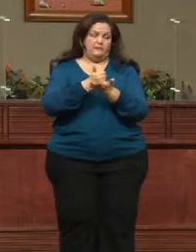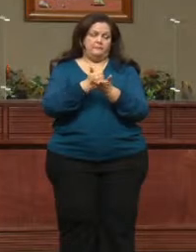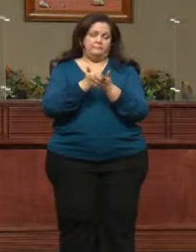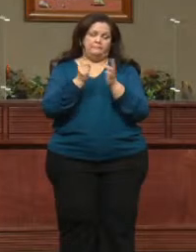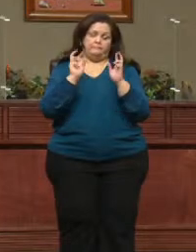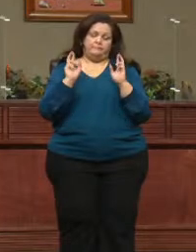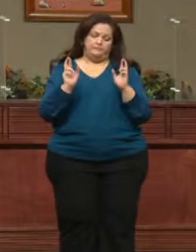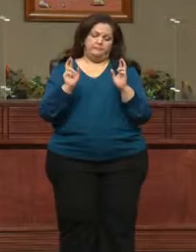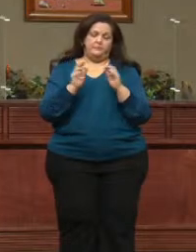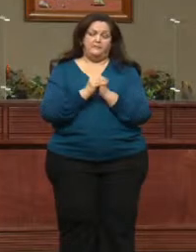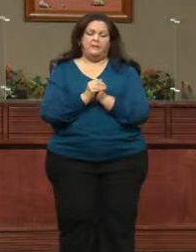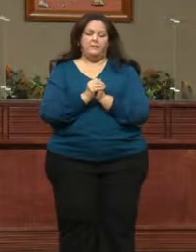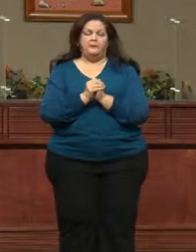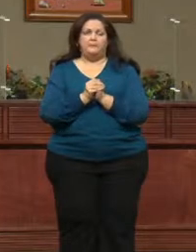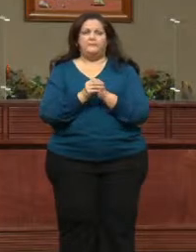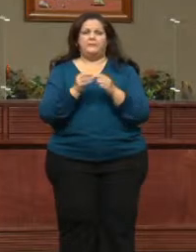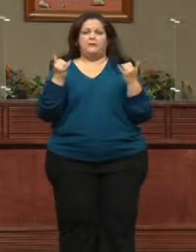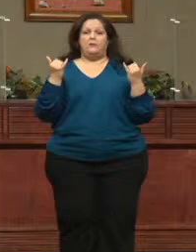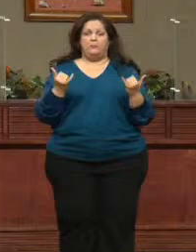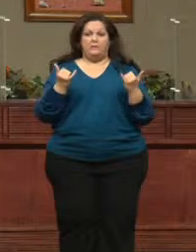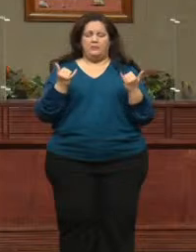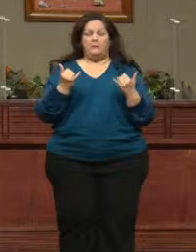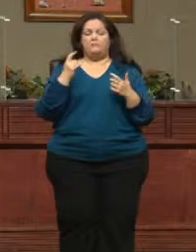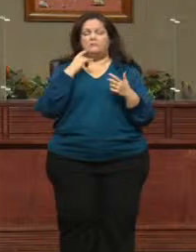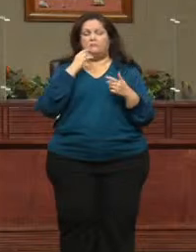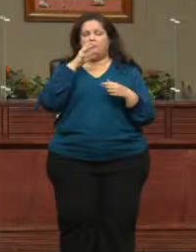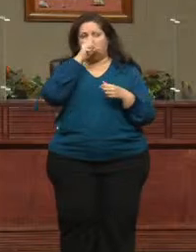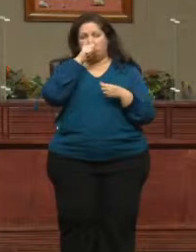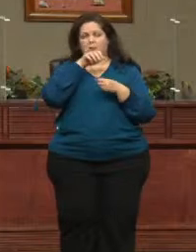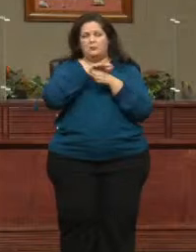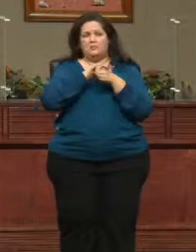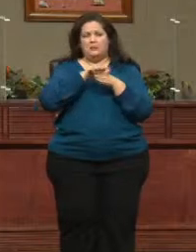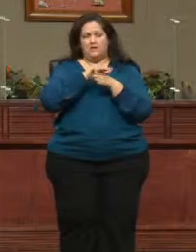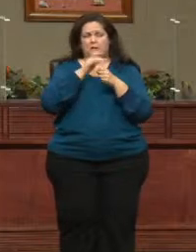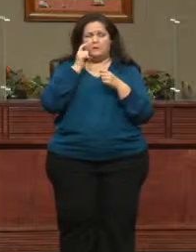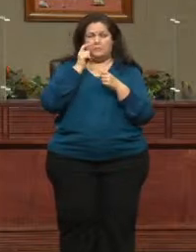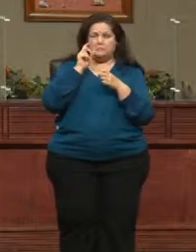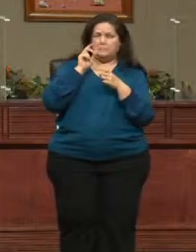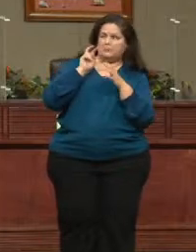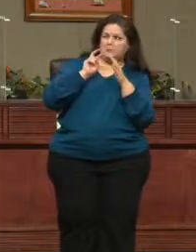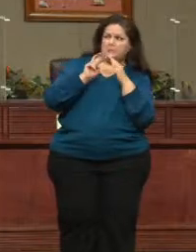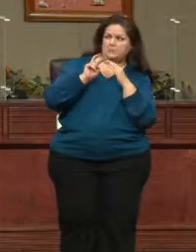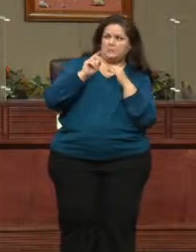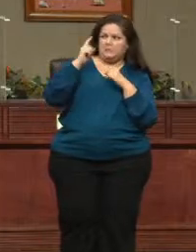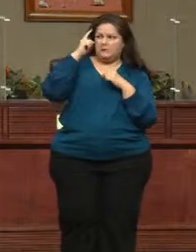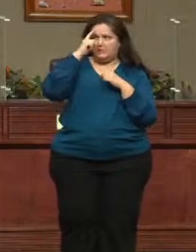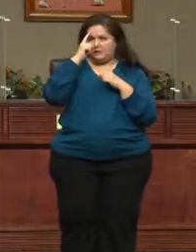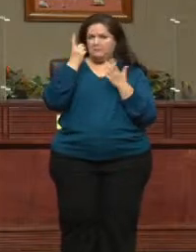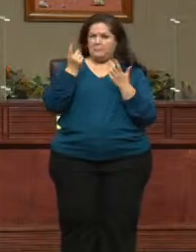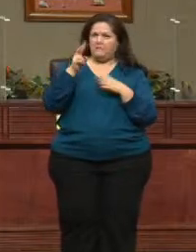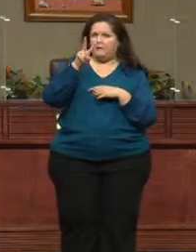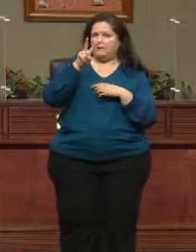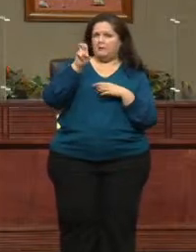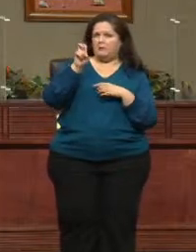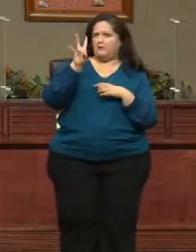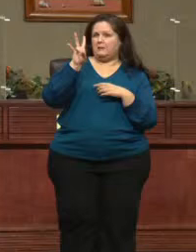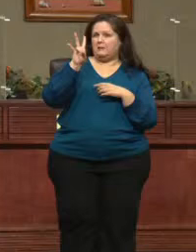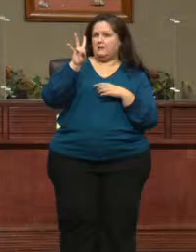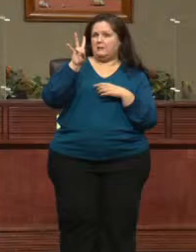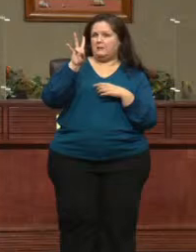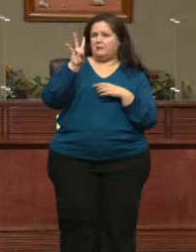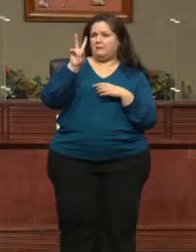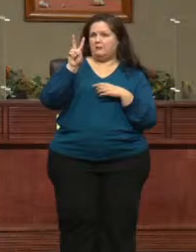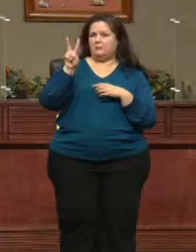At this point, the projection for Orange County is that we could see an additional $272